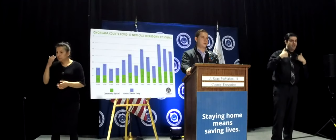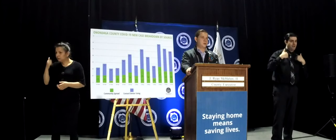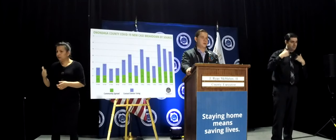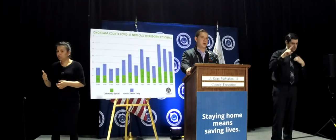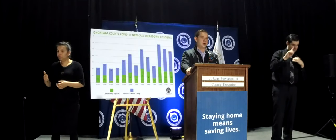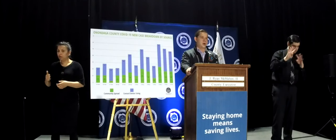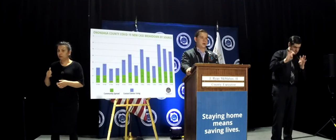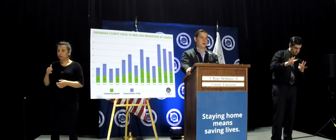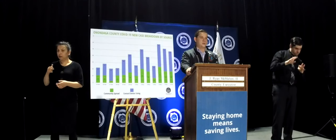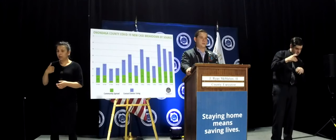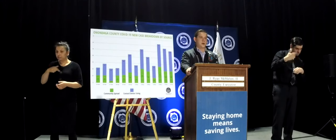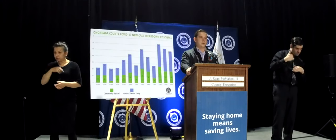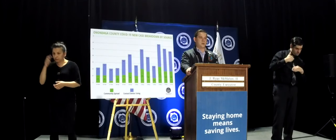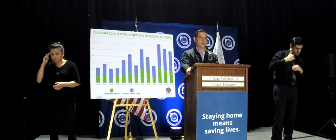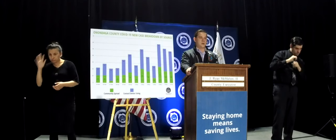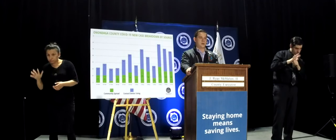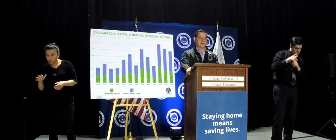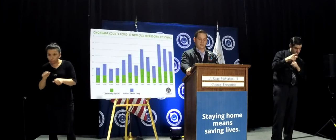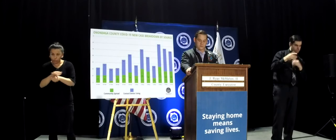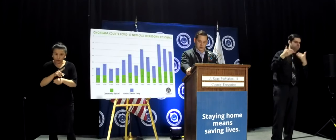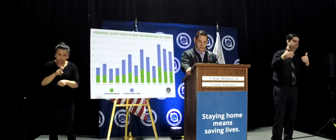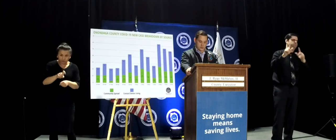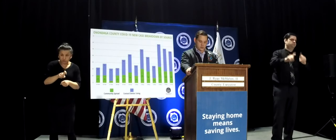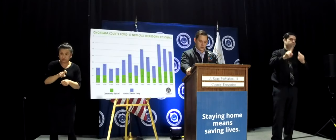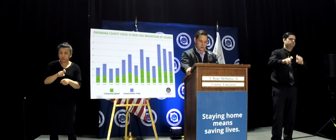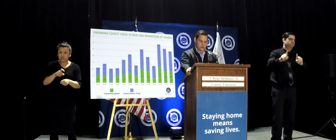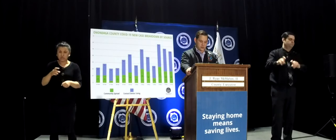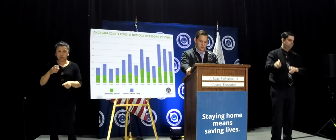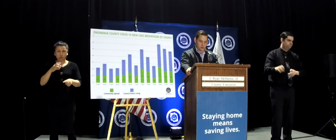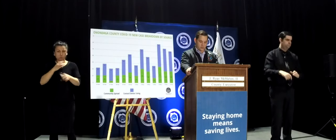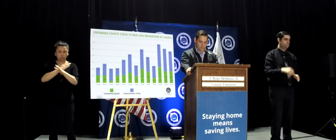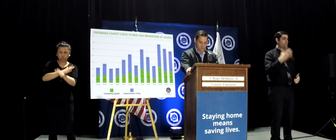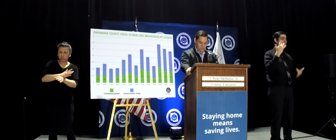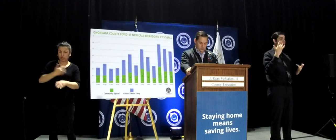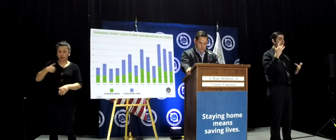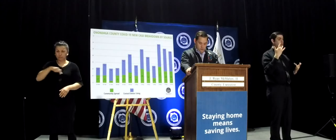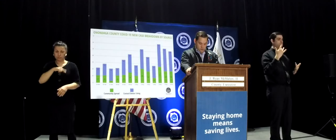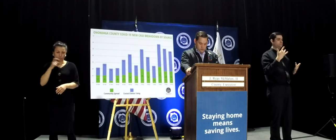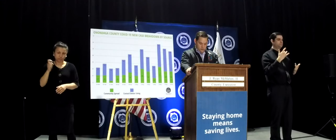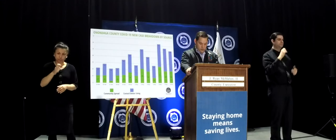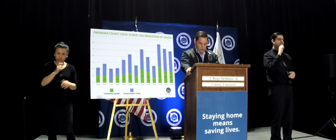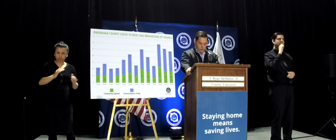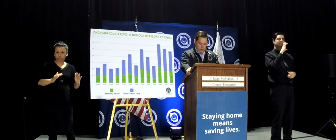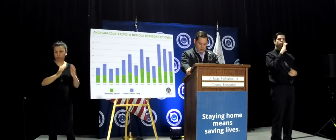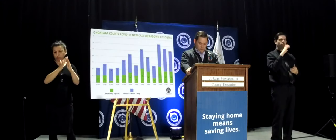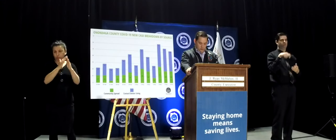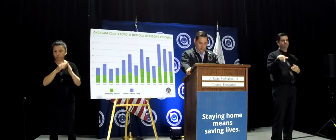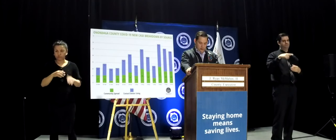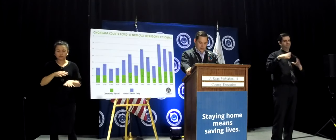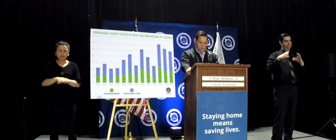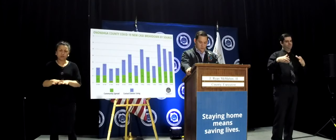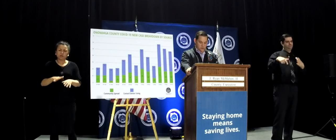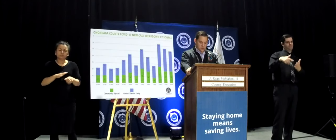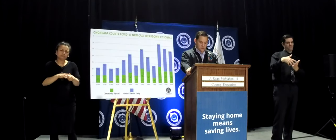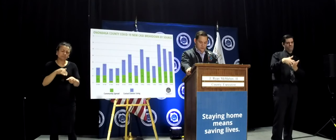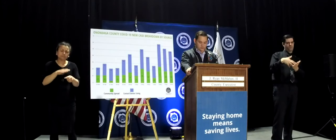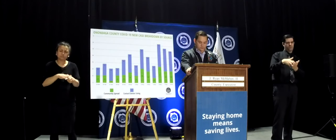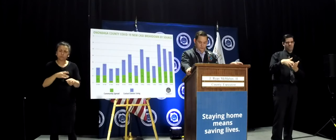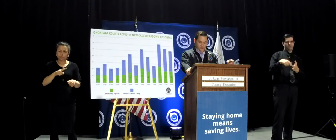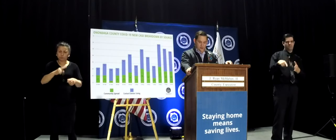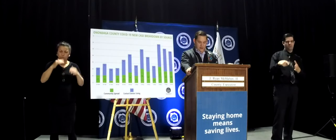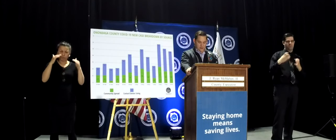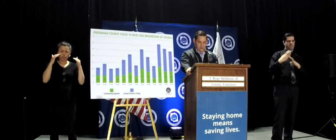seniors. And it's about identifying this and saving life. So looking at